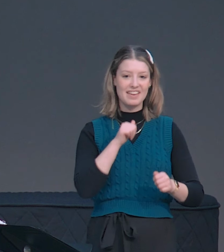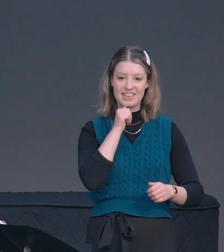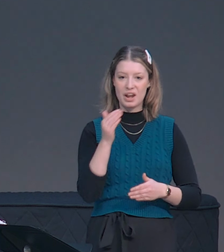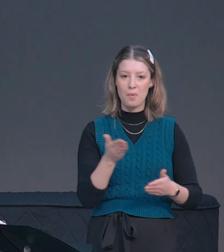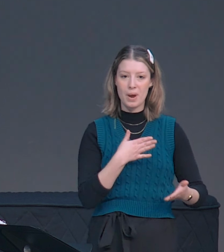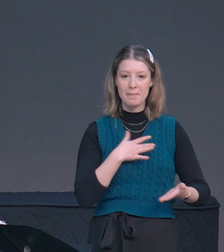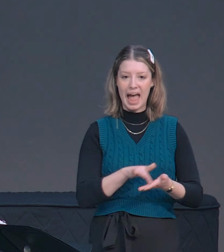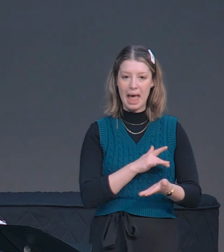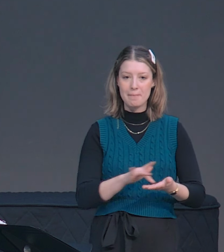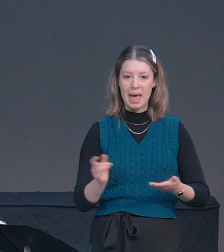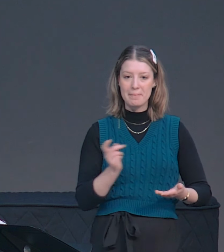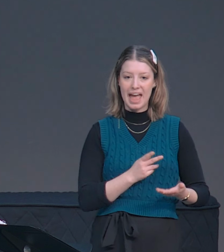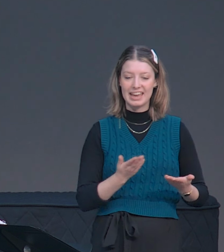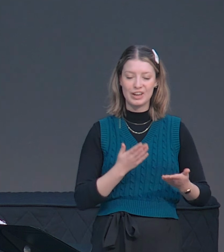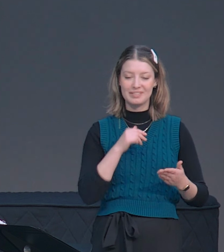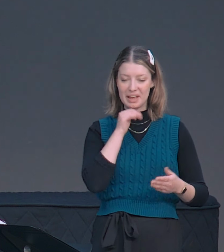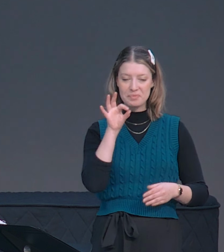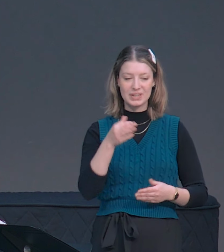ipad back up here no I have the unique privilege I You